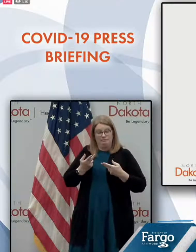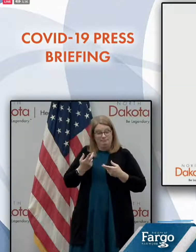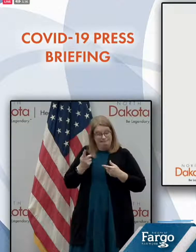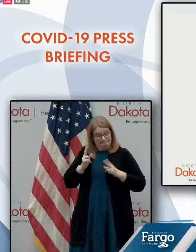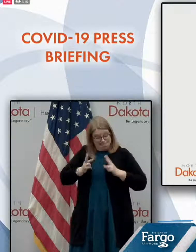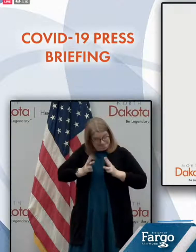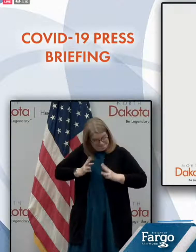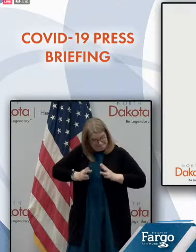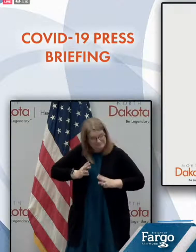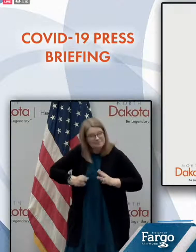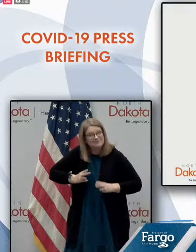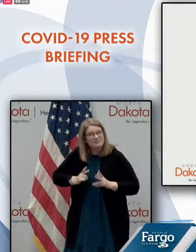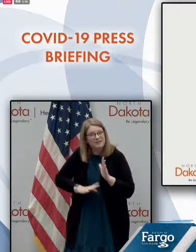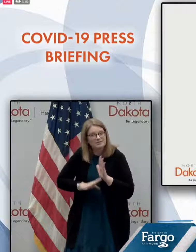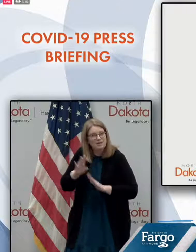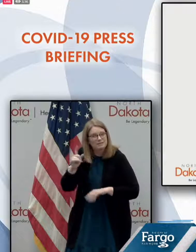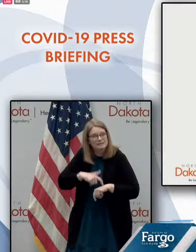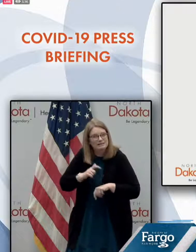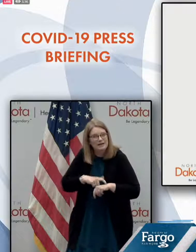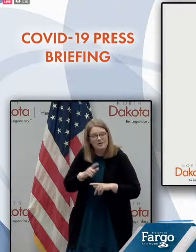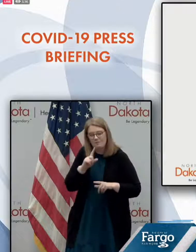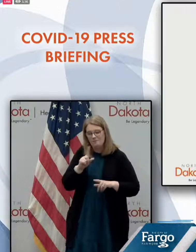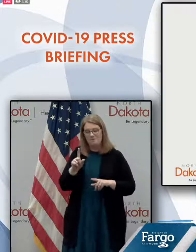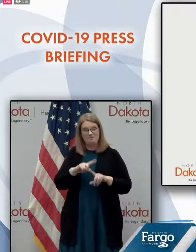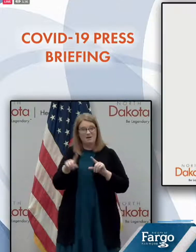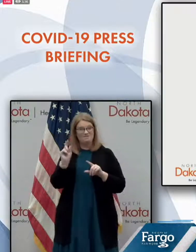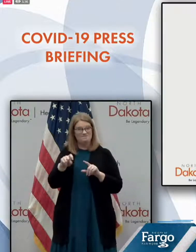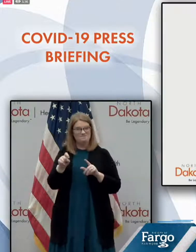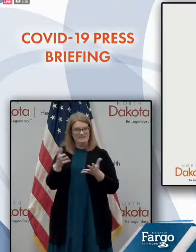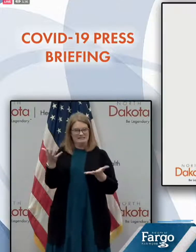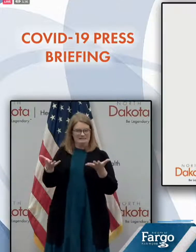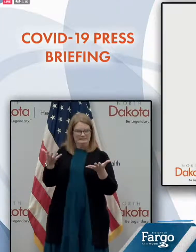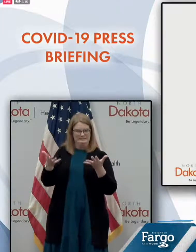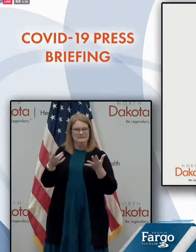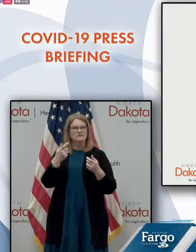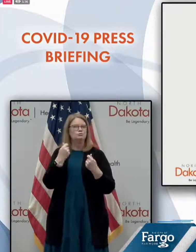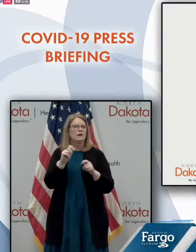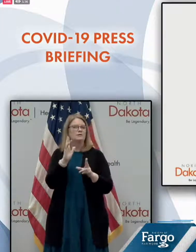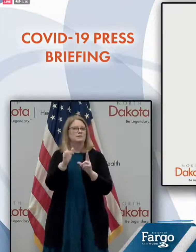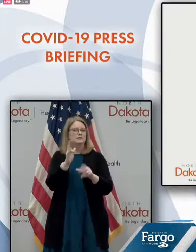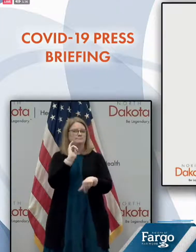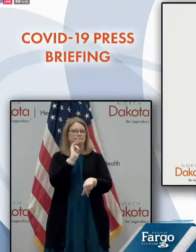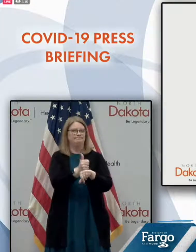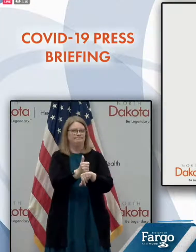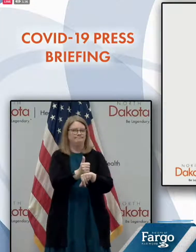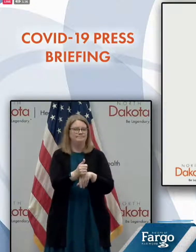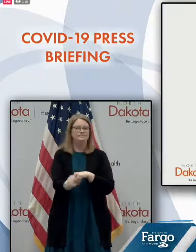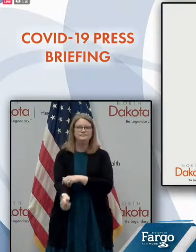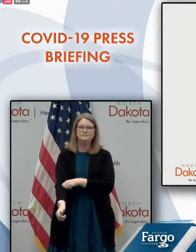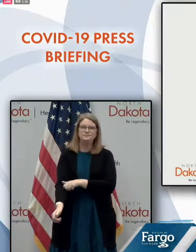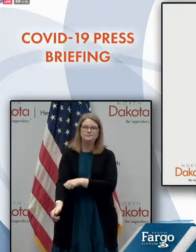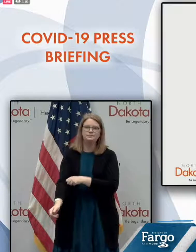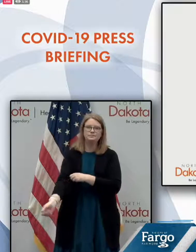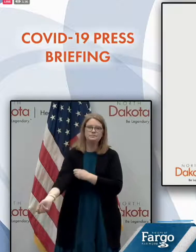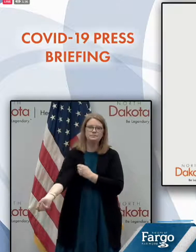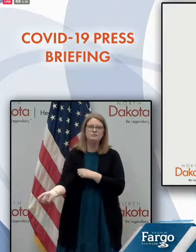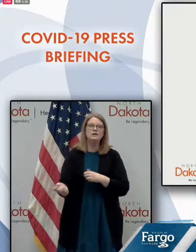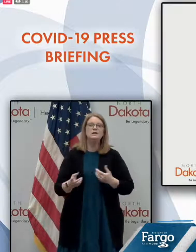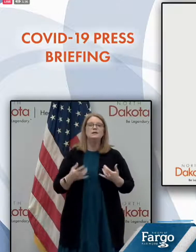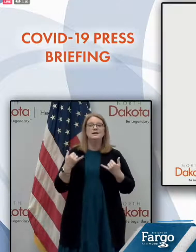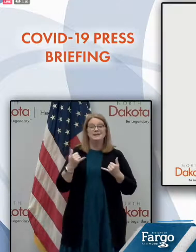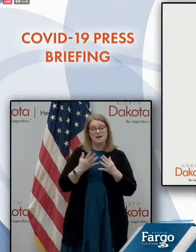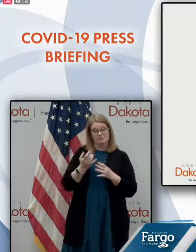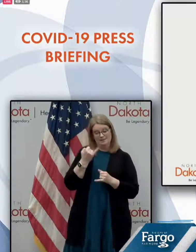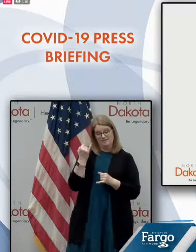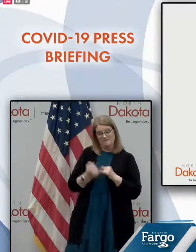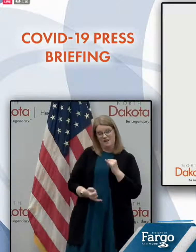process, but needing to balance quality and controls with speed for reasons that we've already already mentioned. We are in the final stages